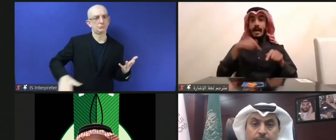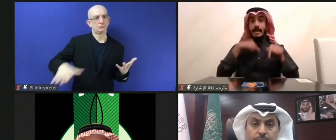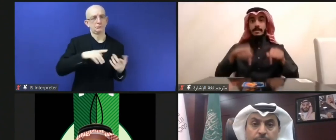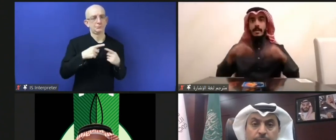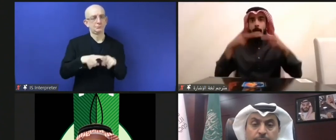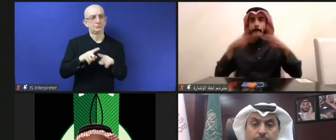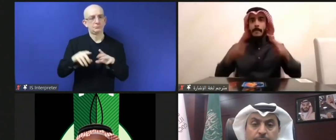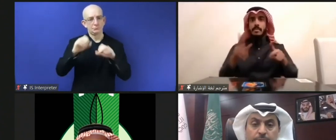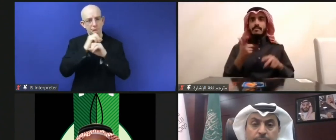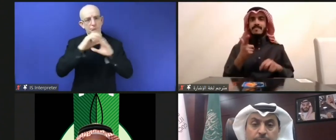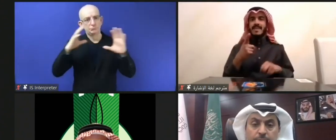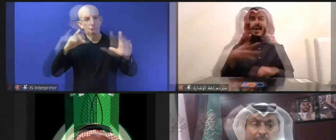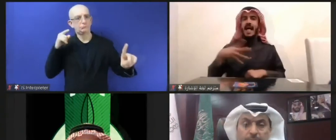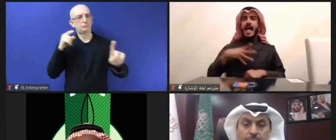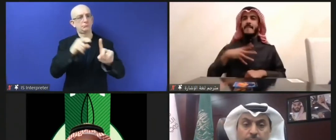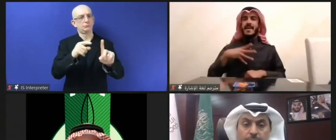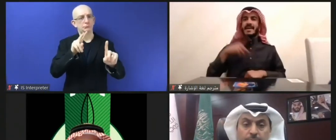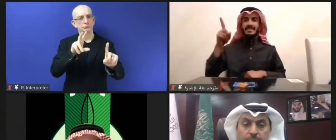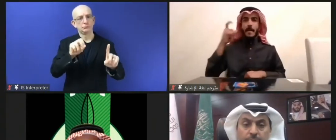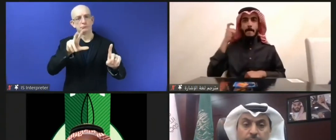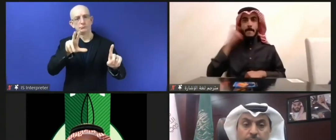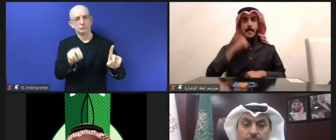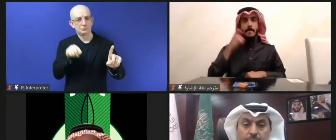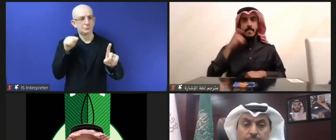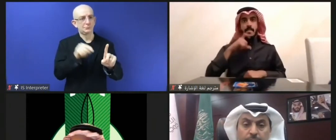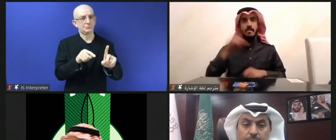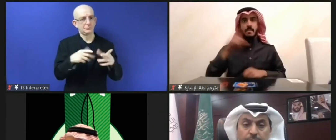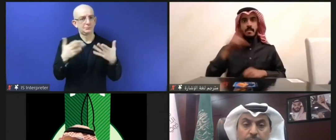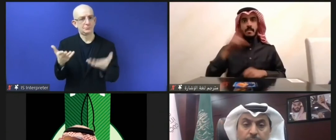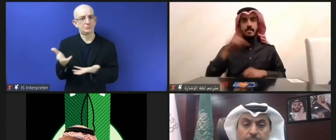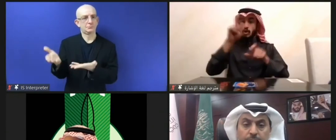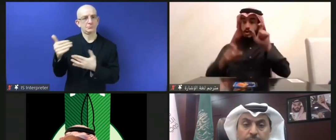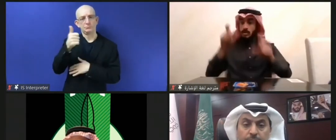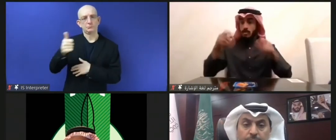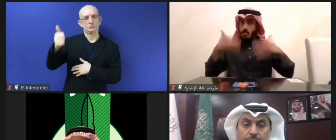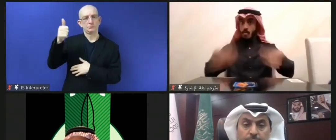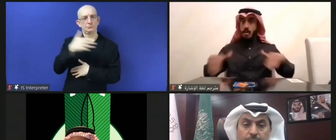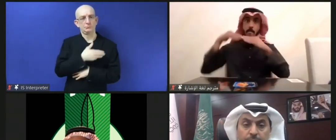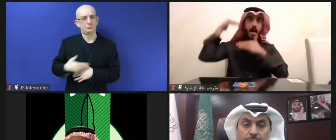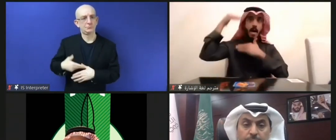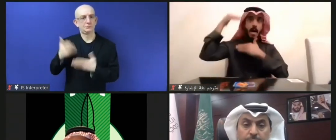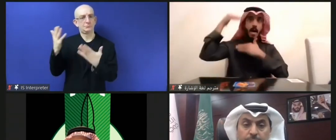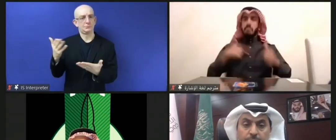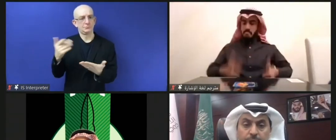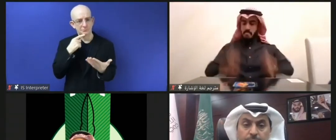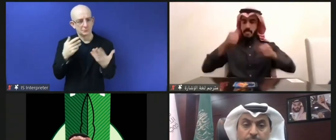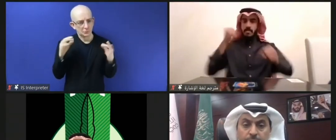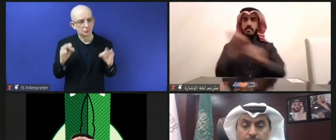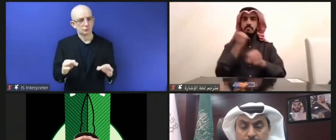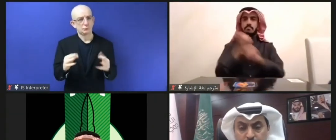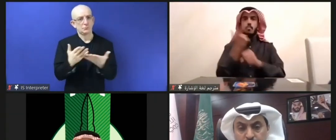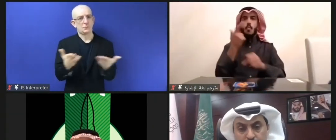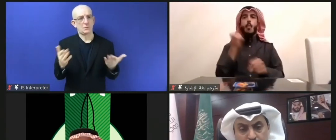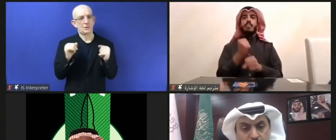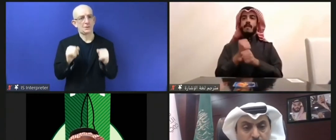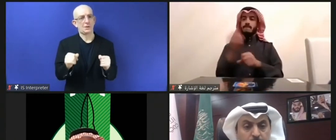saying, we will enable the people with disabilities in the Kingdom of Saudi Arabia to obtain suitable employment